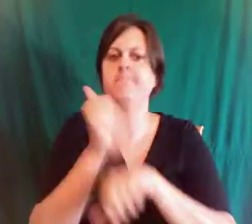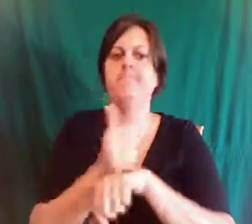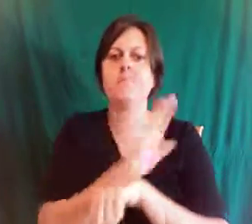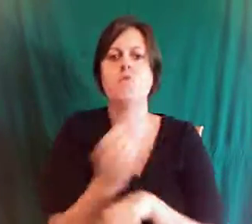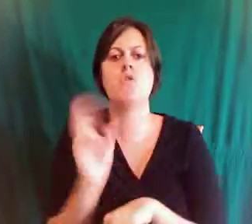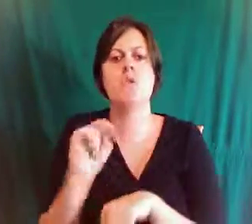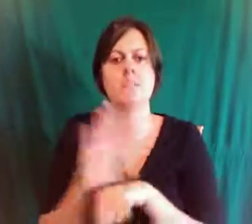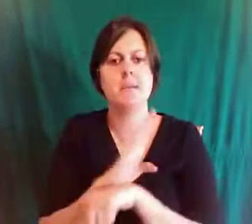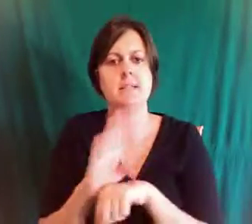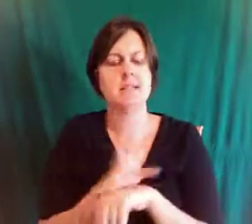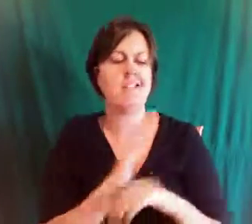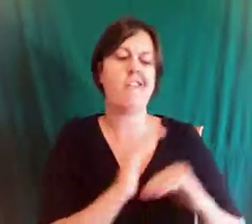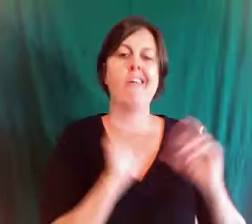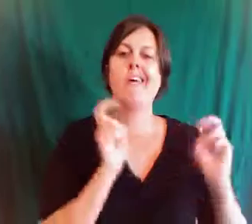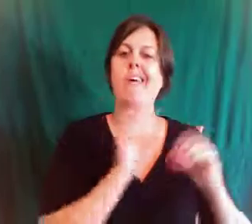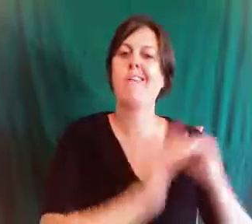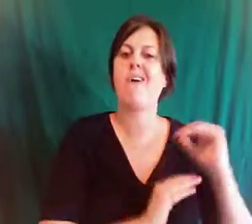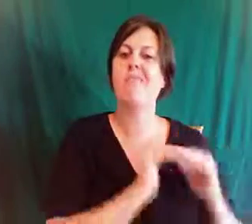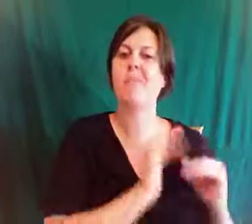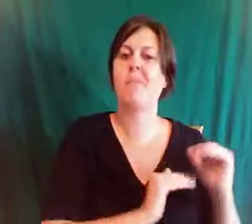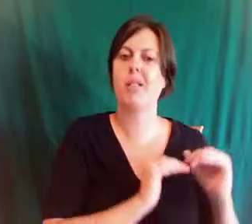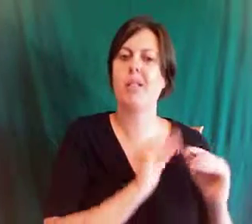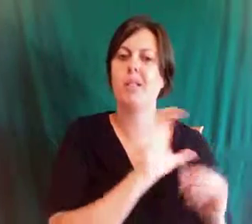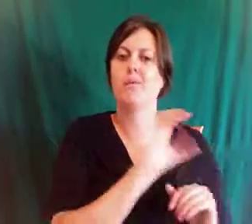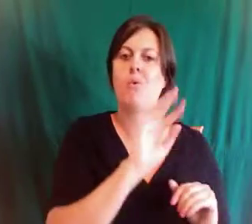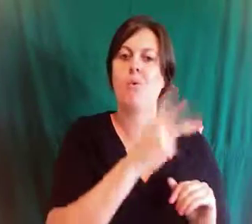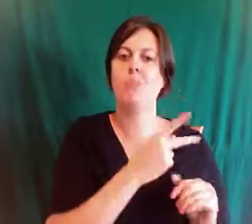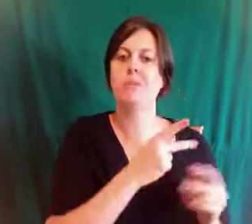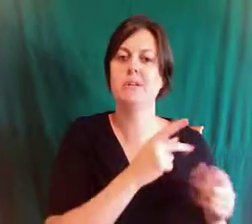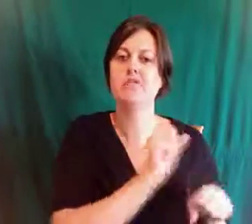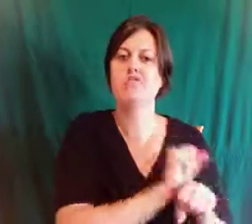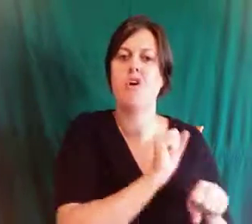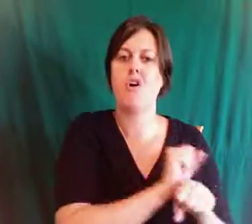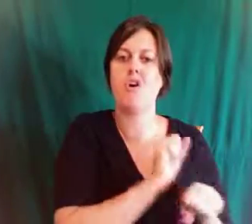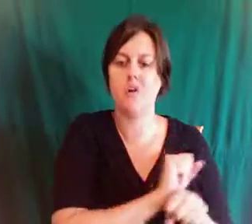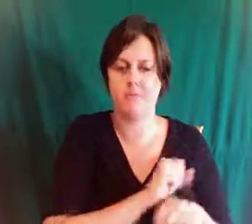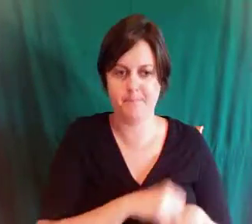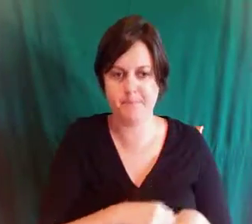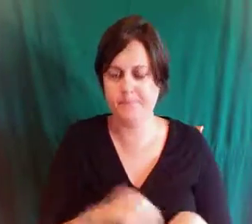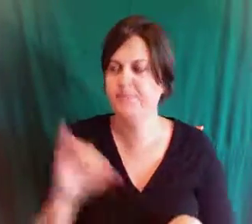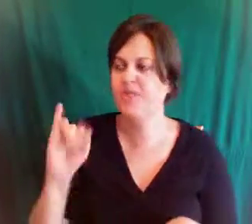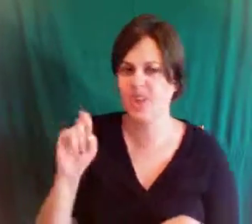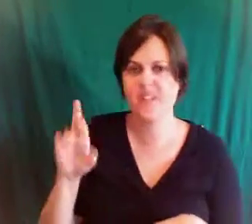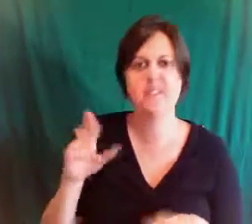comfort seat of the corporate world? Well, that's a particularly complex question. So